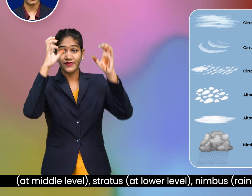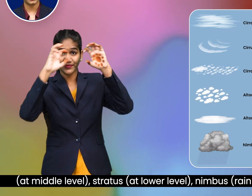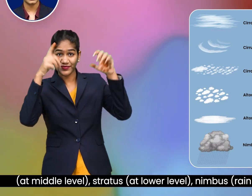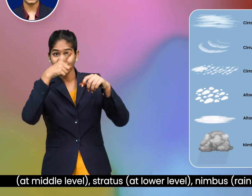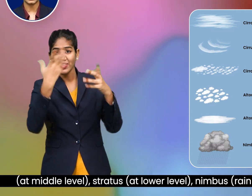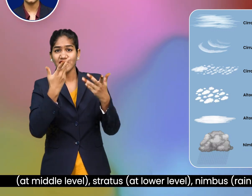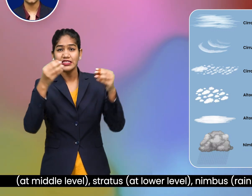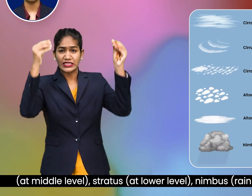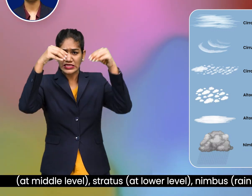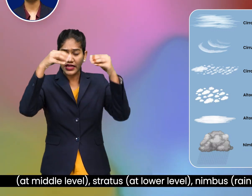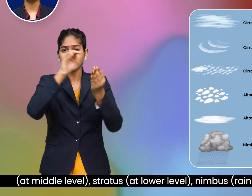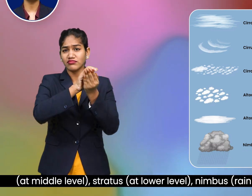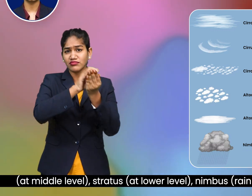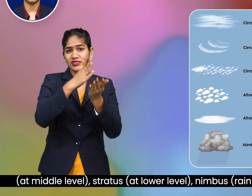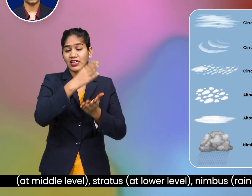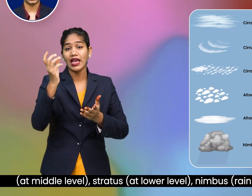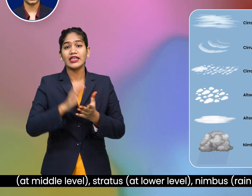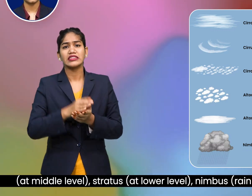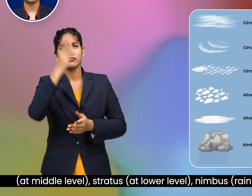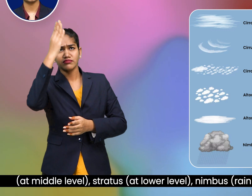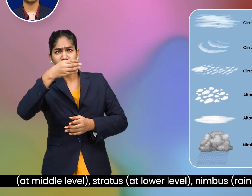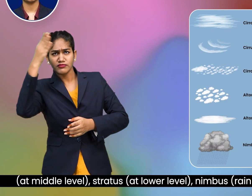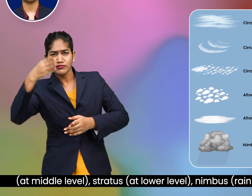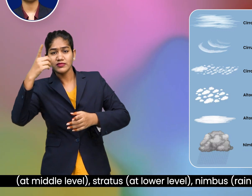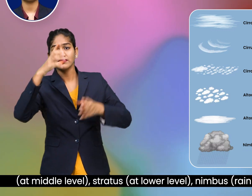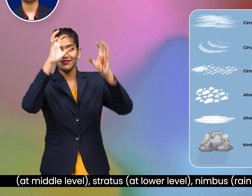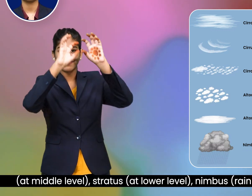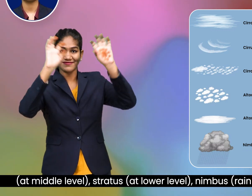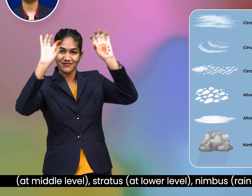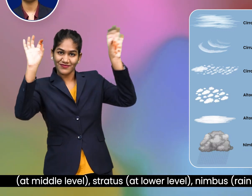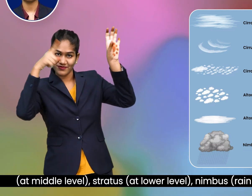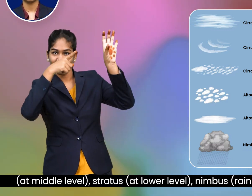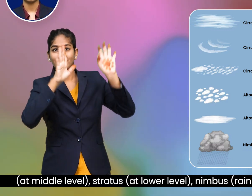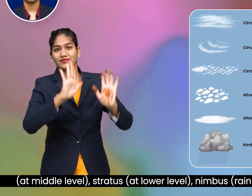rain-bearing and vertical clouds.